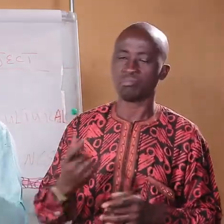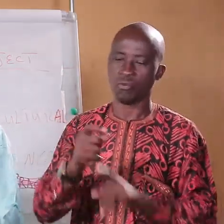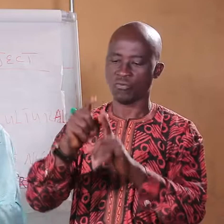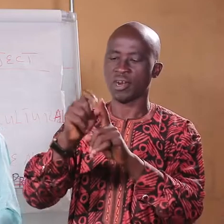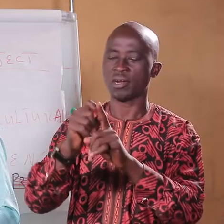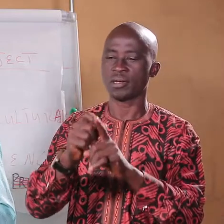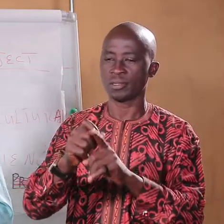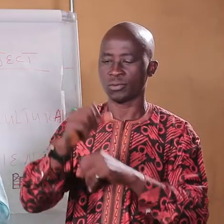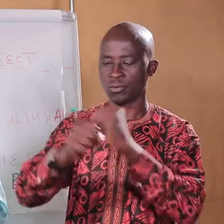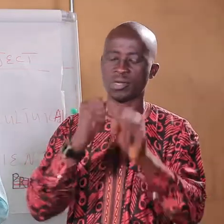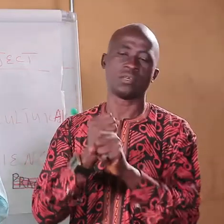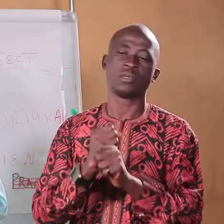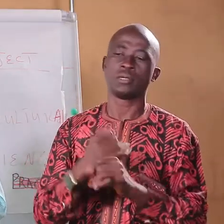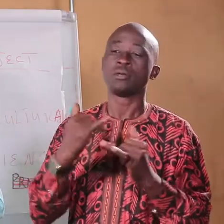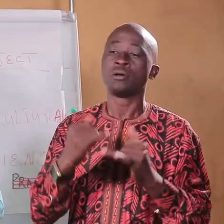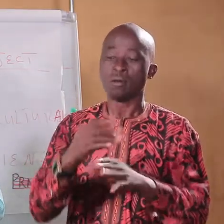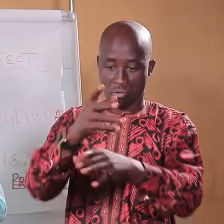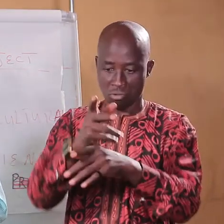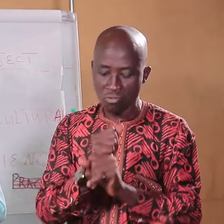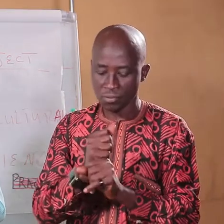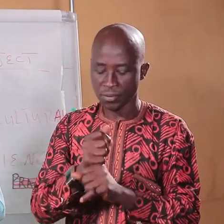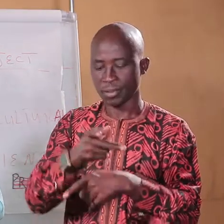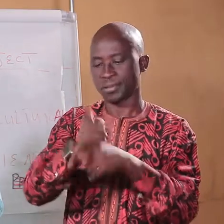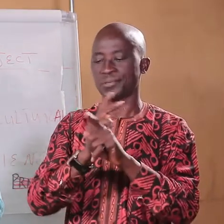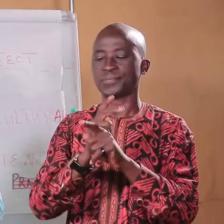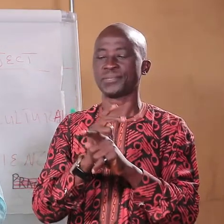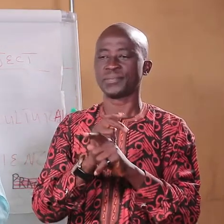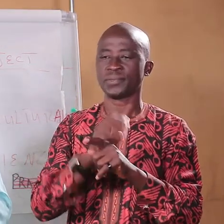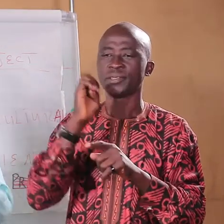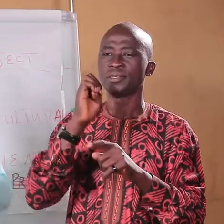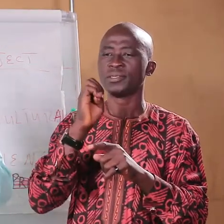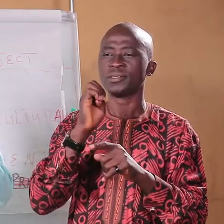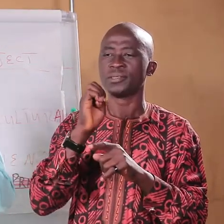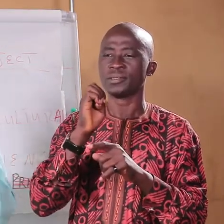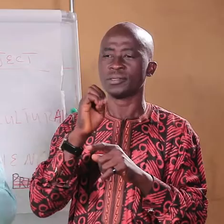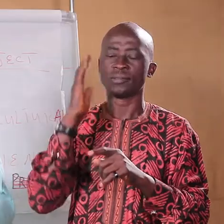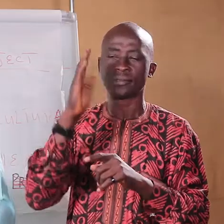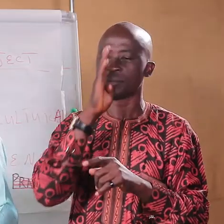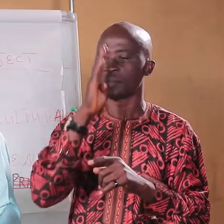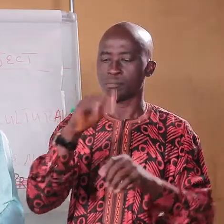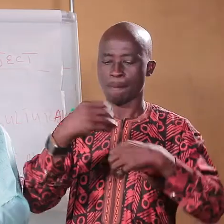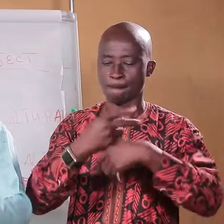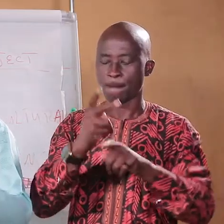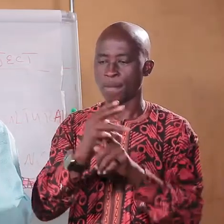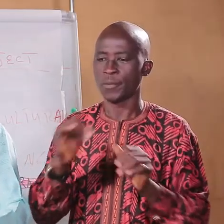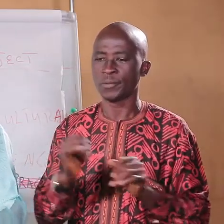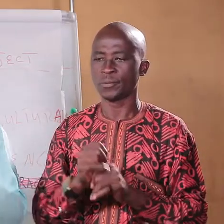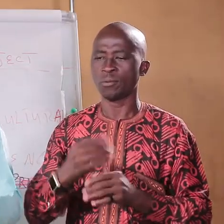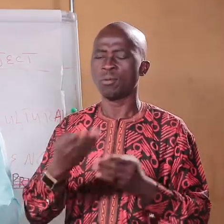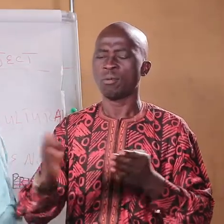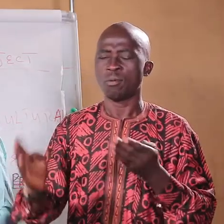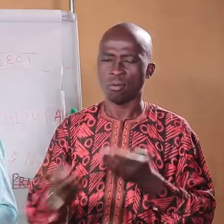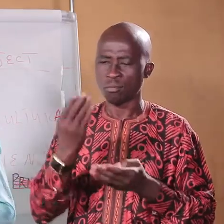rice per annum. Now that he has obtained a loan, he will be producing